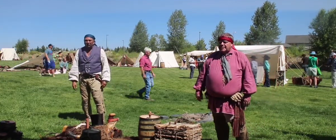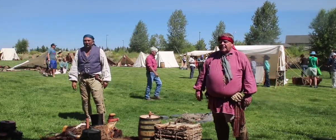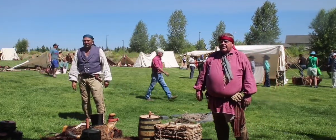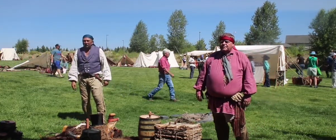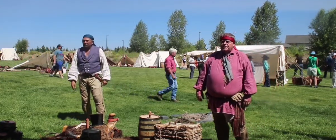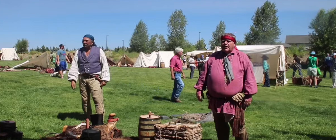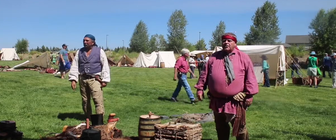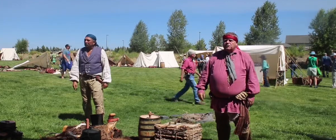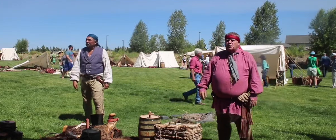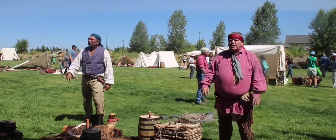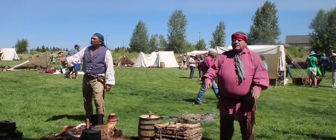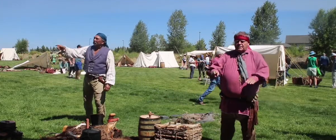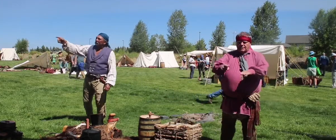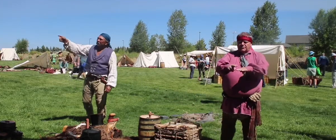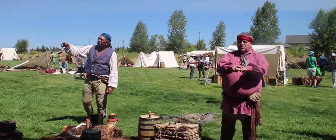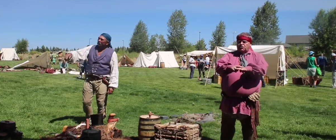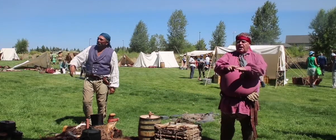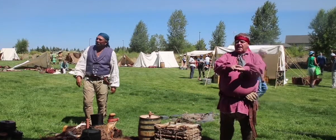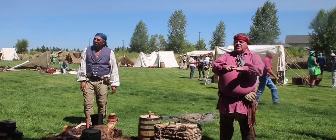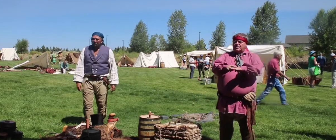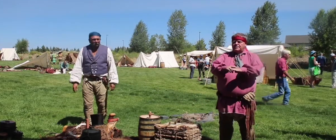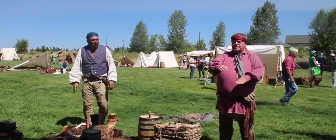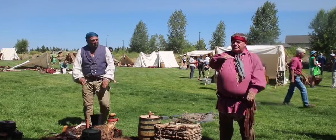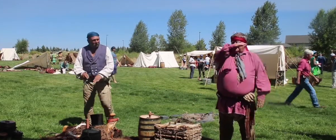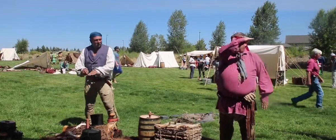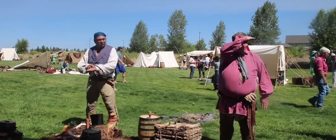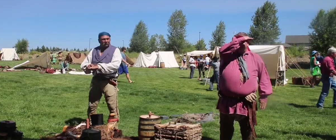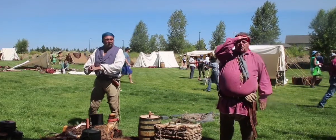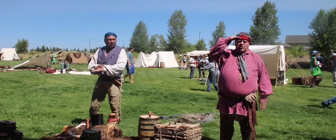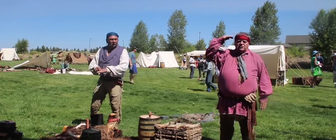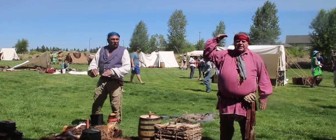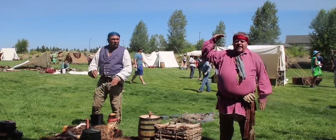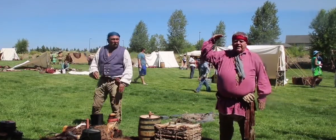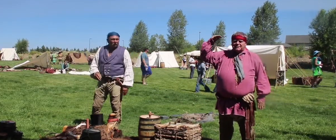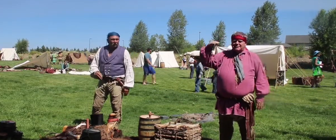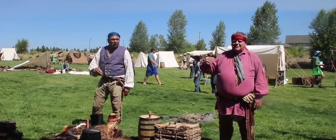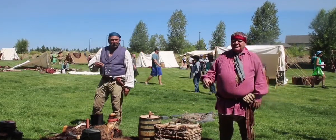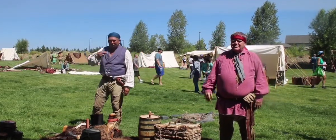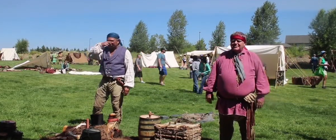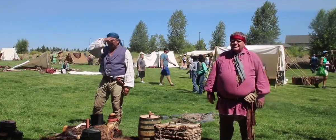right. Now here's one. The tribe that wears the hats.